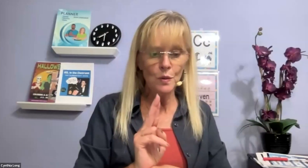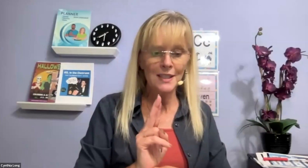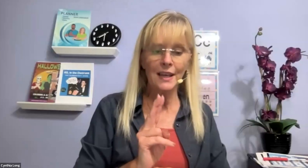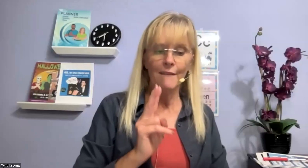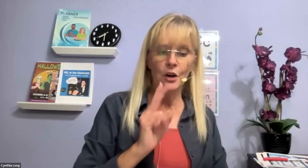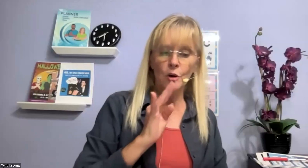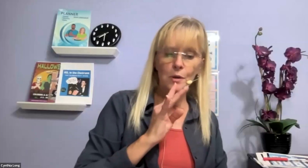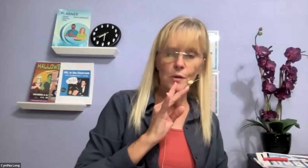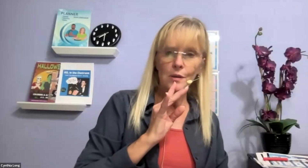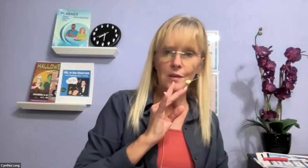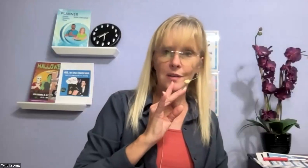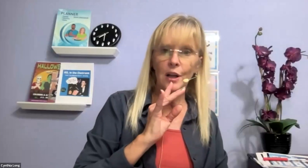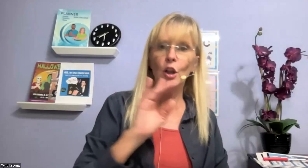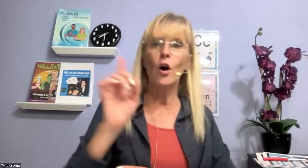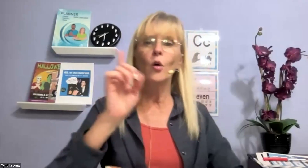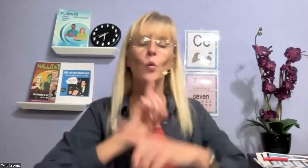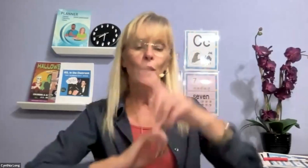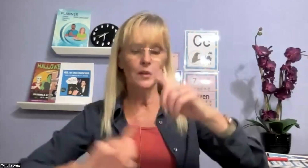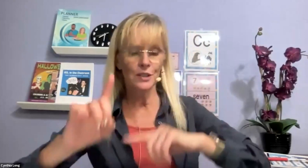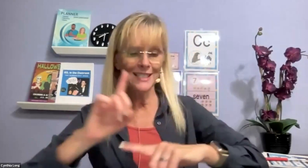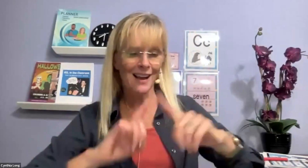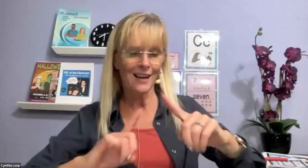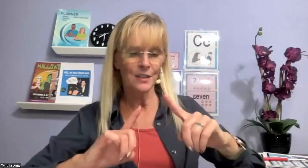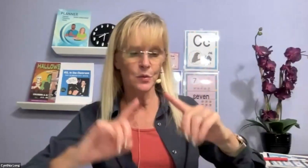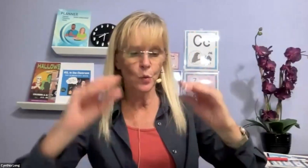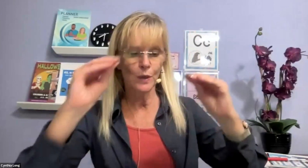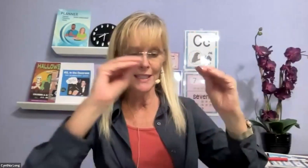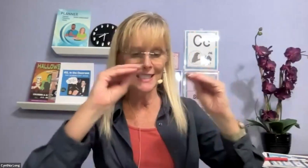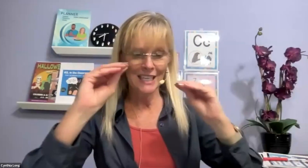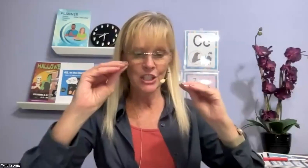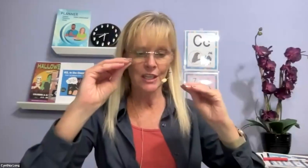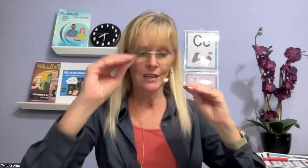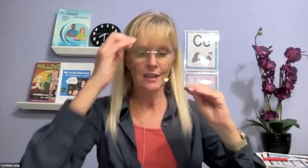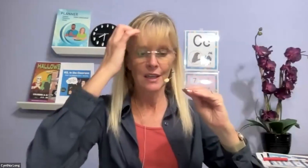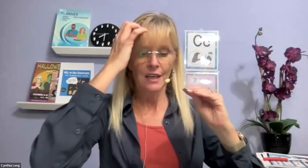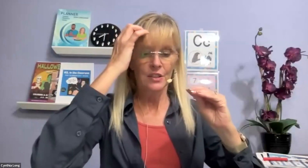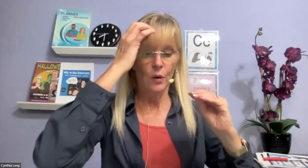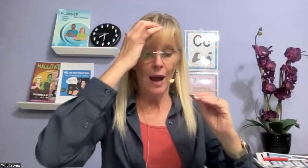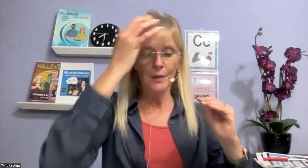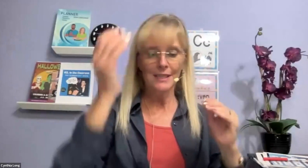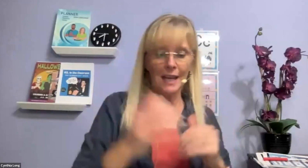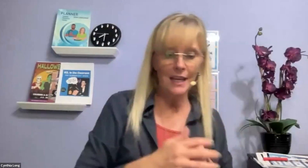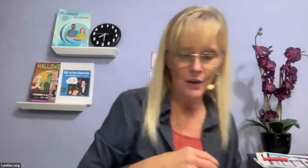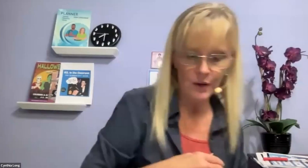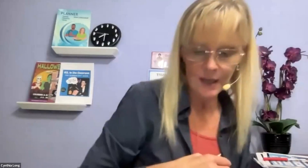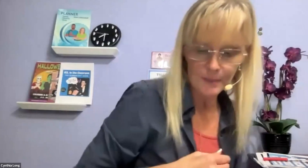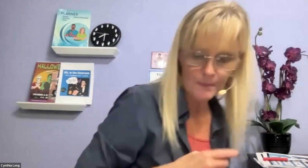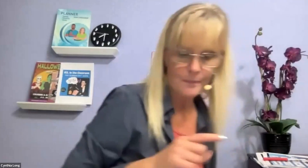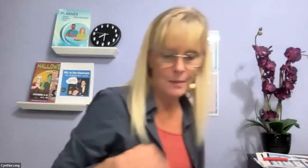use the verbal along with your signs when teaching. So I would say here, I'm